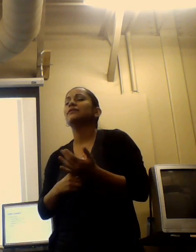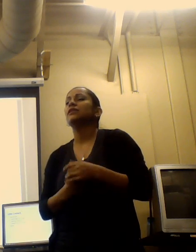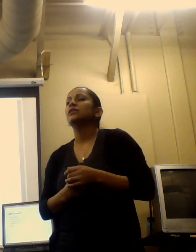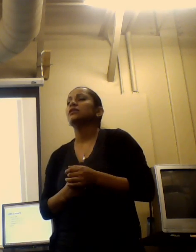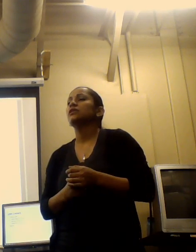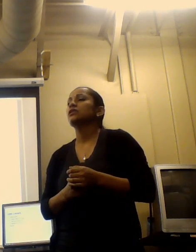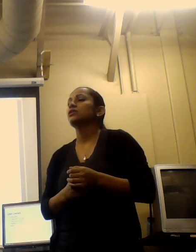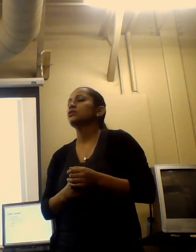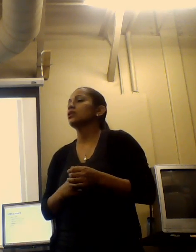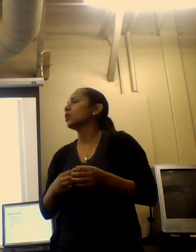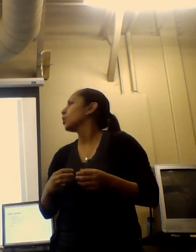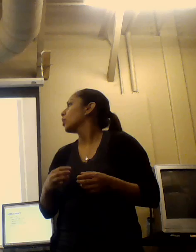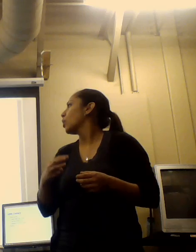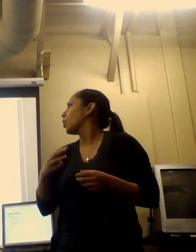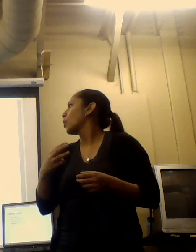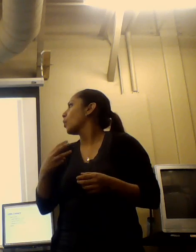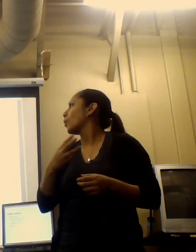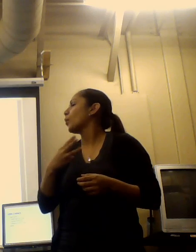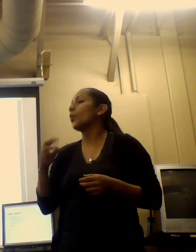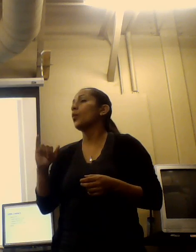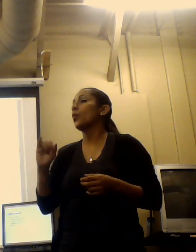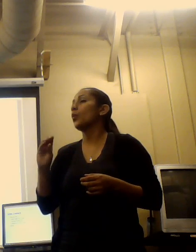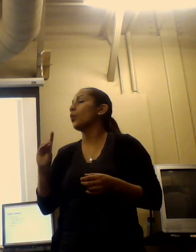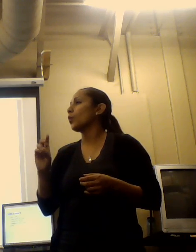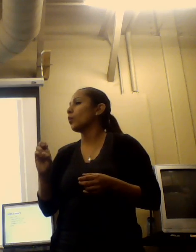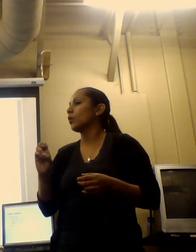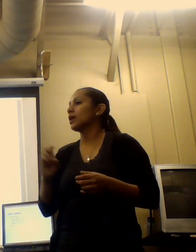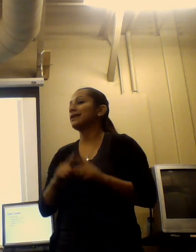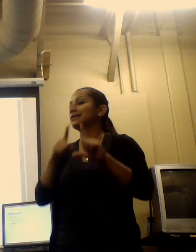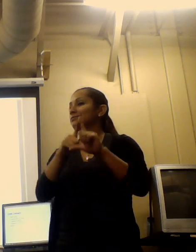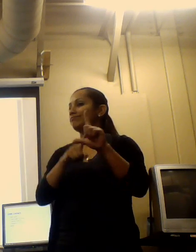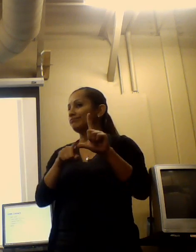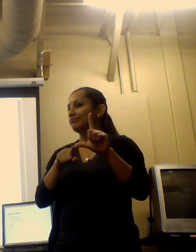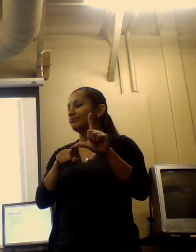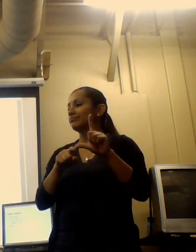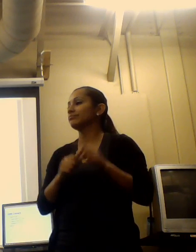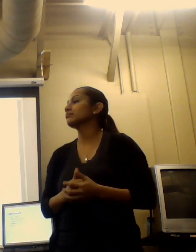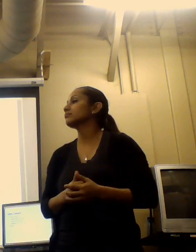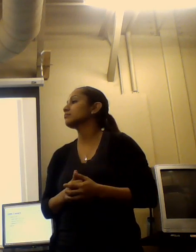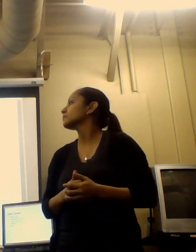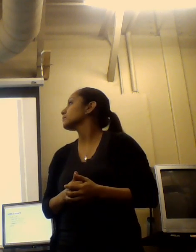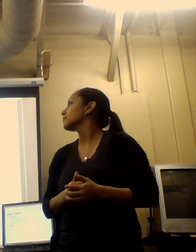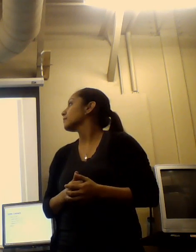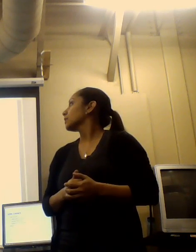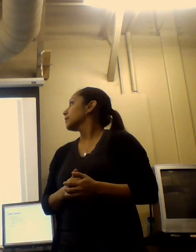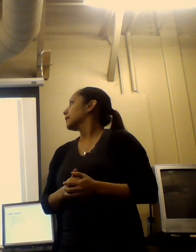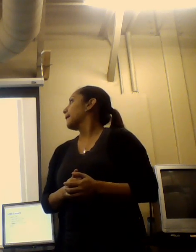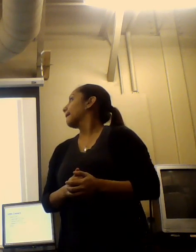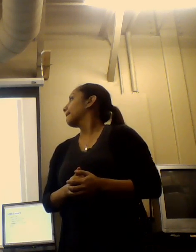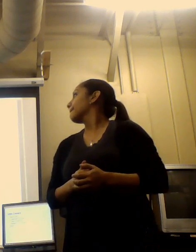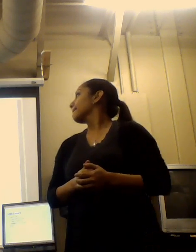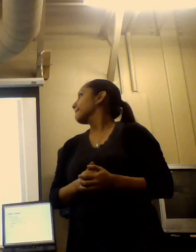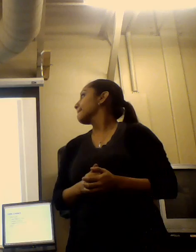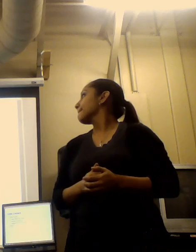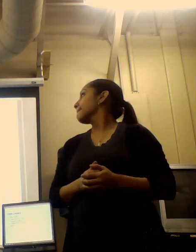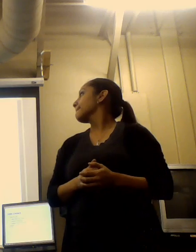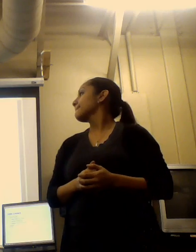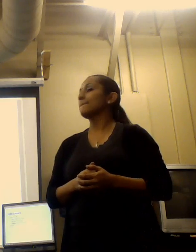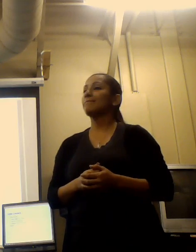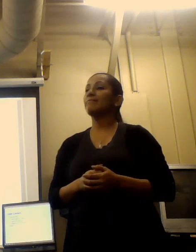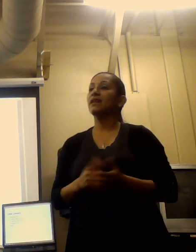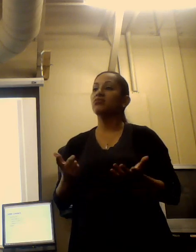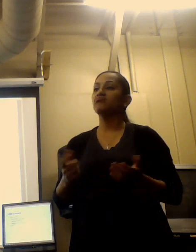they're measured in these, millimeters, and it basically just has to do with your field of vision. So a wide angle is a 20